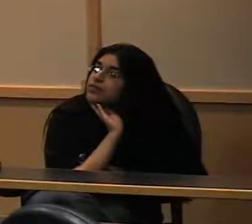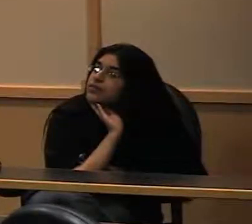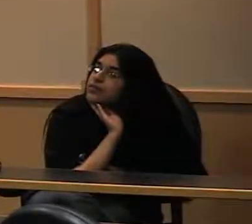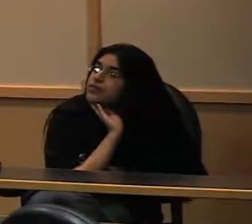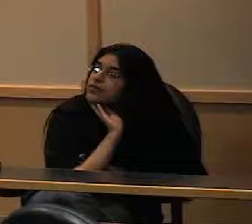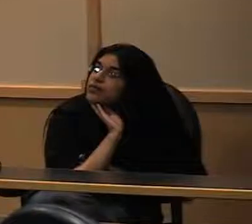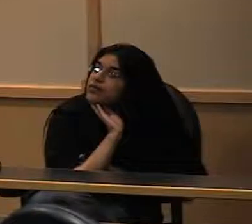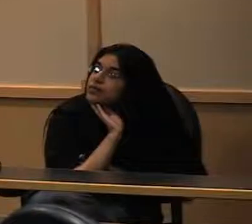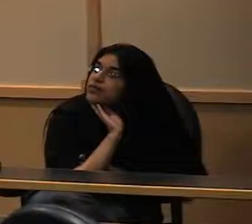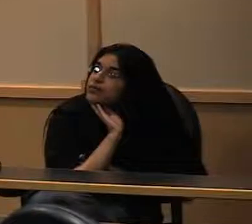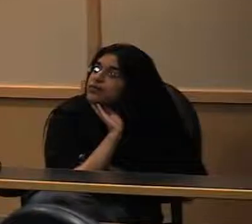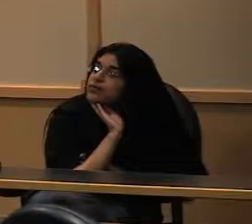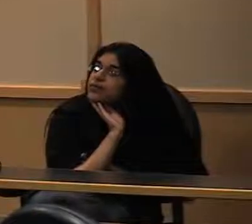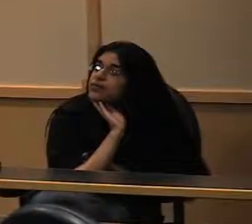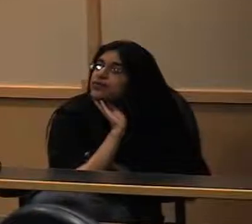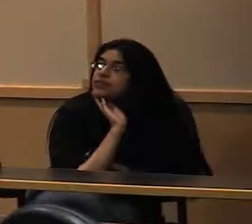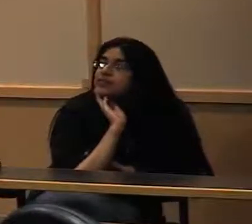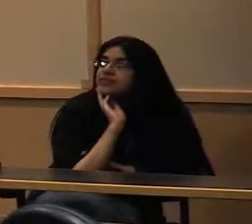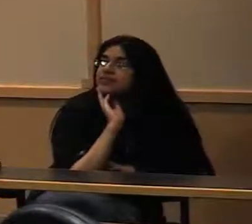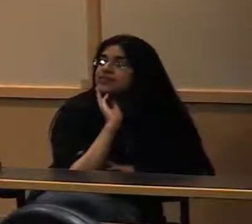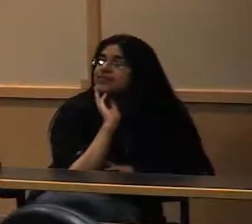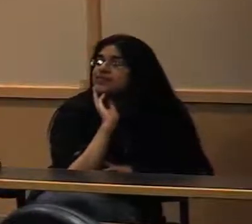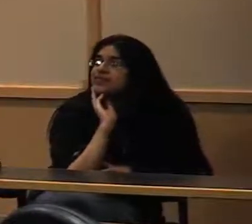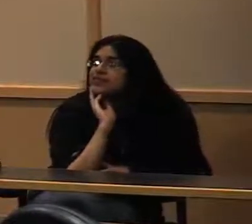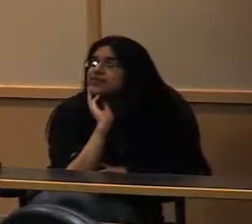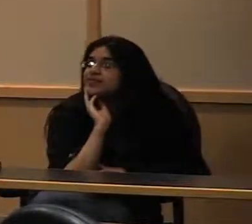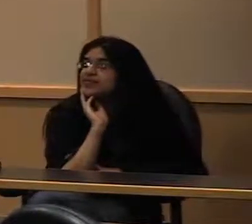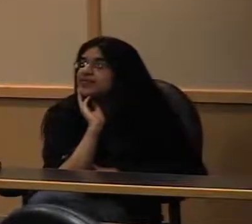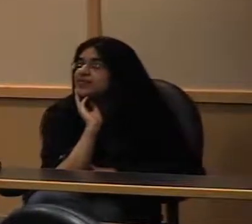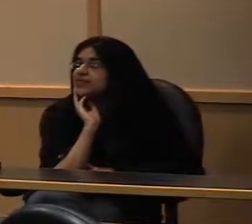like, oh, okay. Instead of, you know, I have a disability.